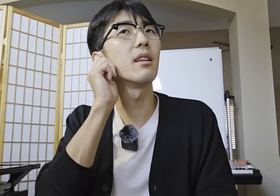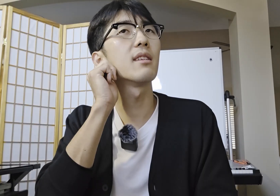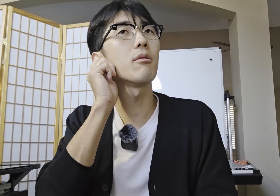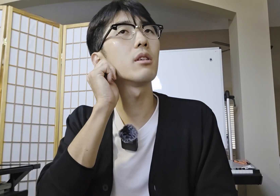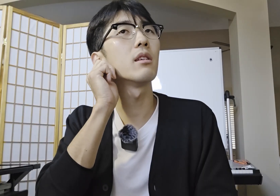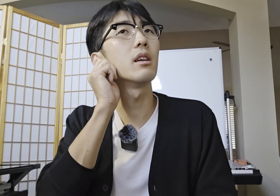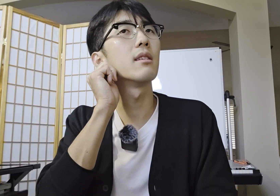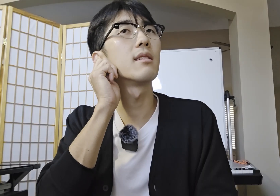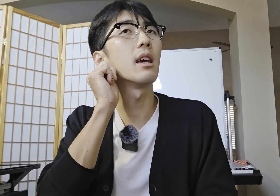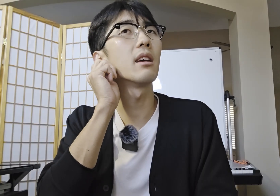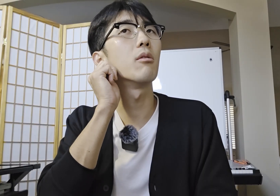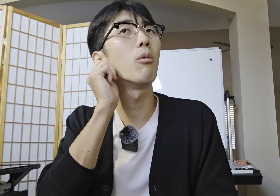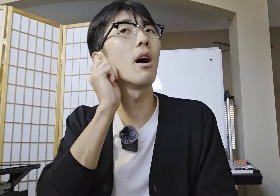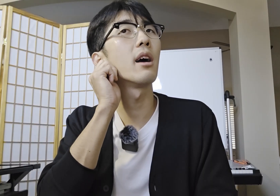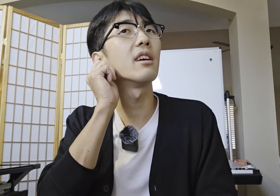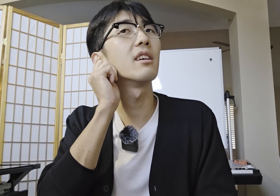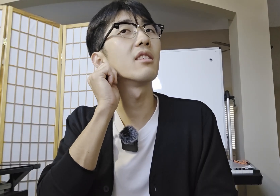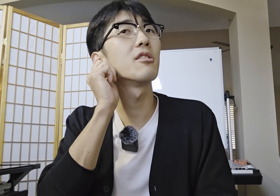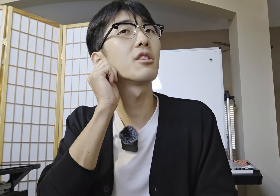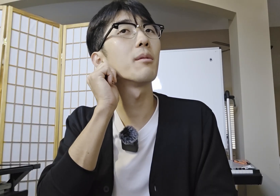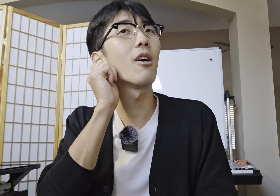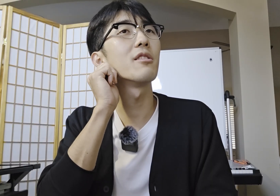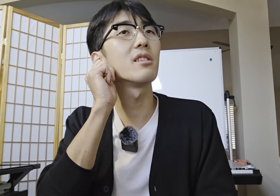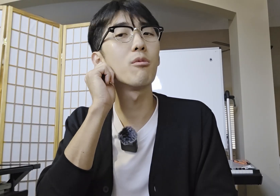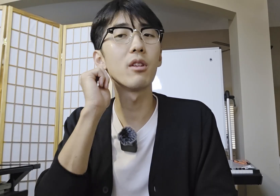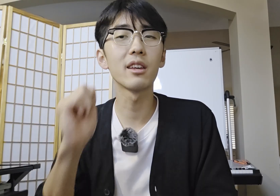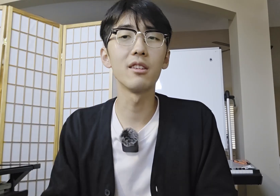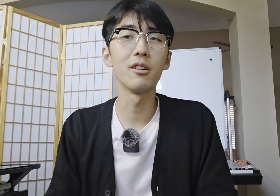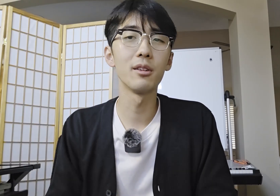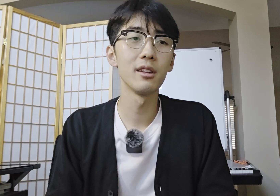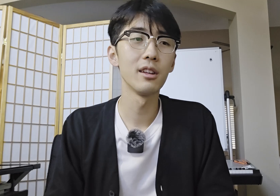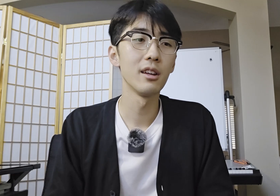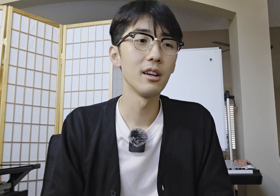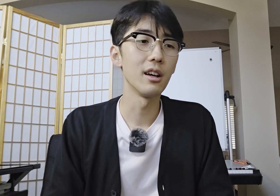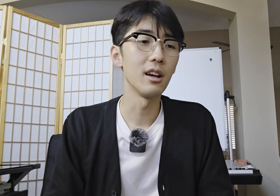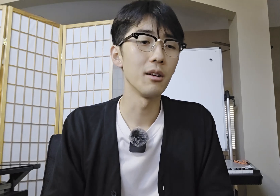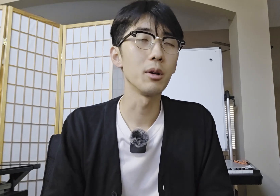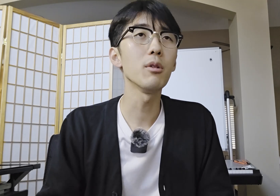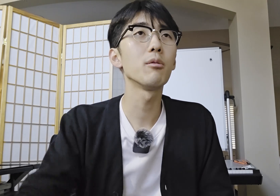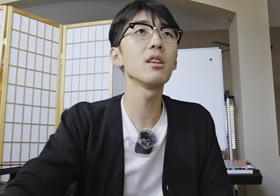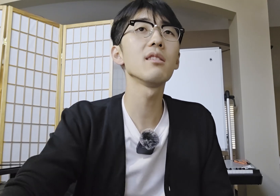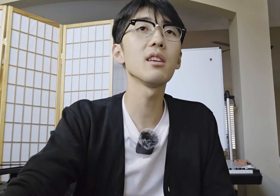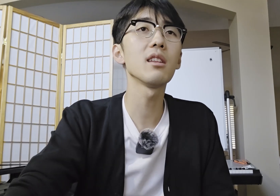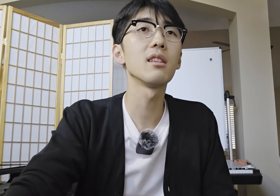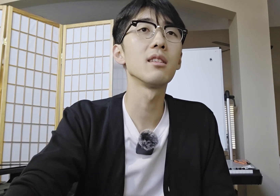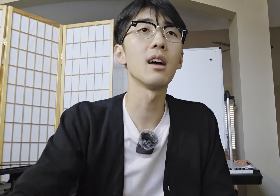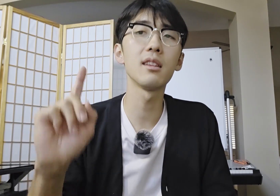it's not really saying why did you come to college. It's more like, wait, what did he say again?